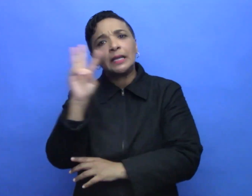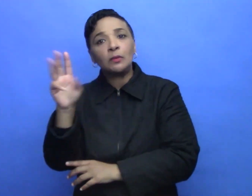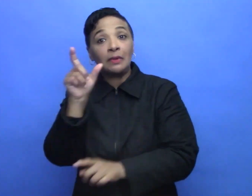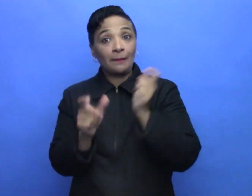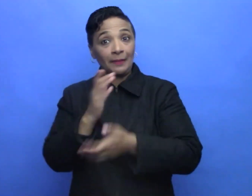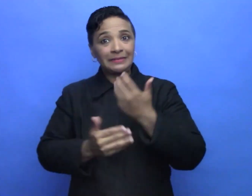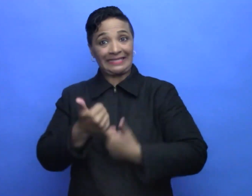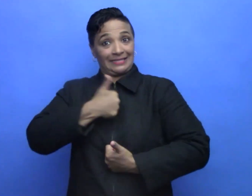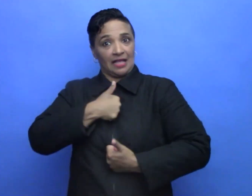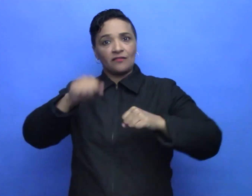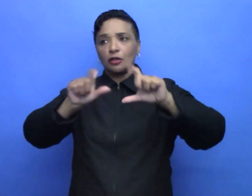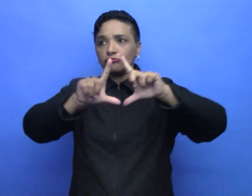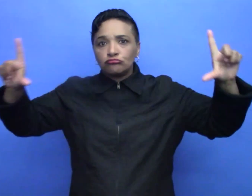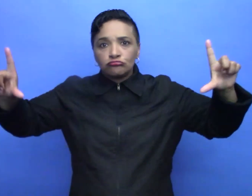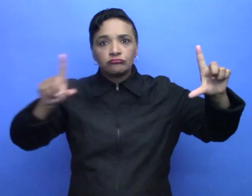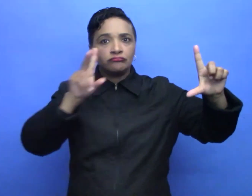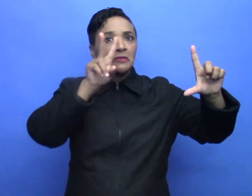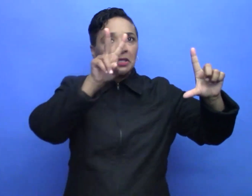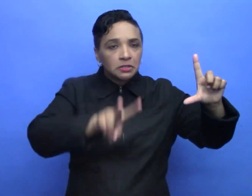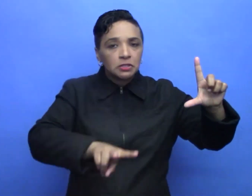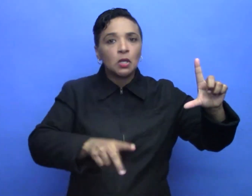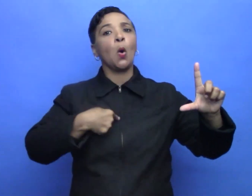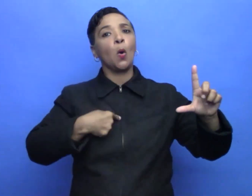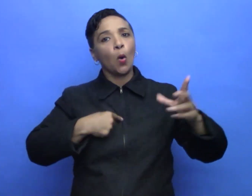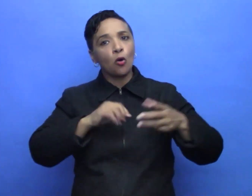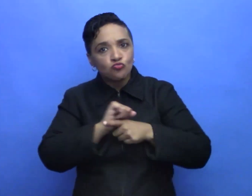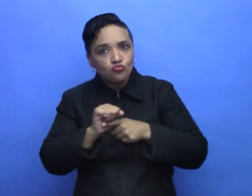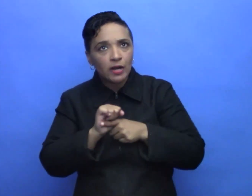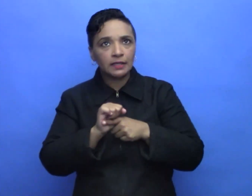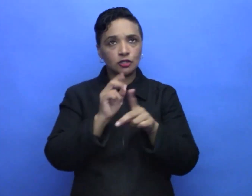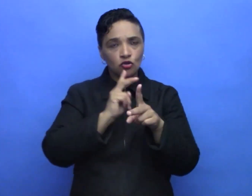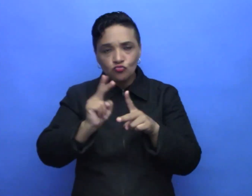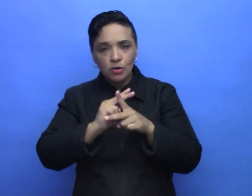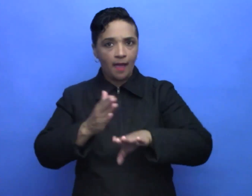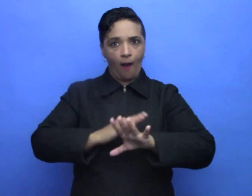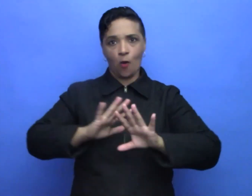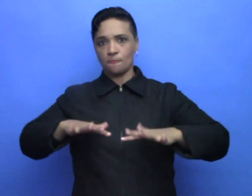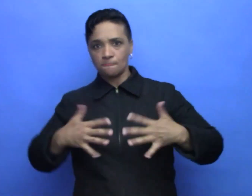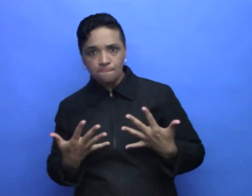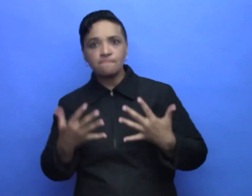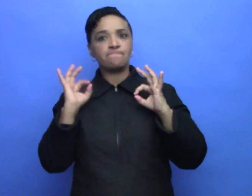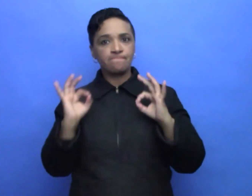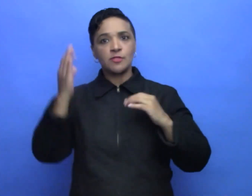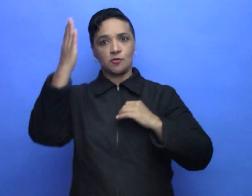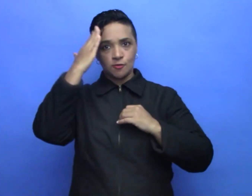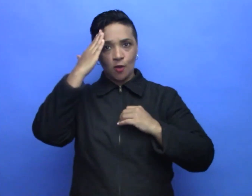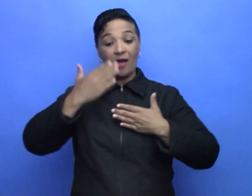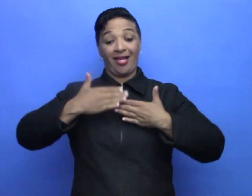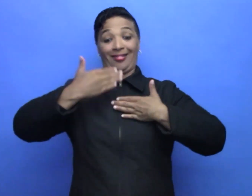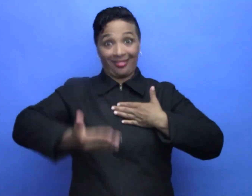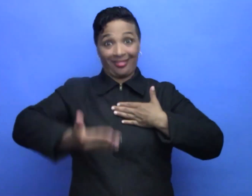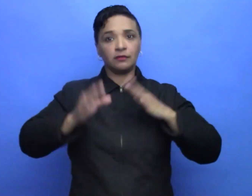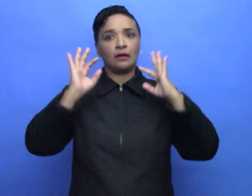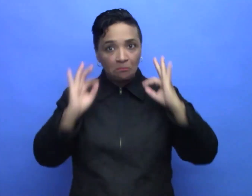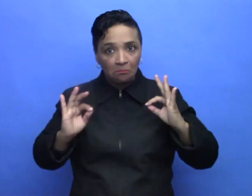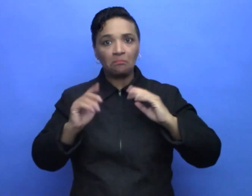to try as a training before entering or before before enrolling